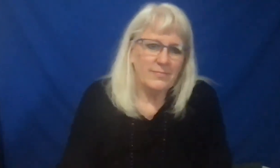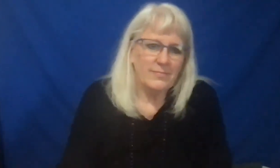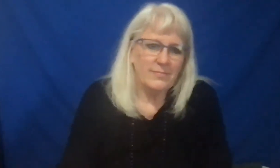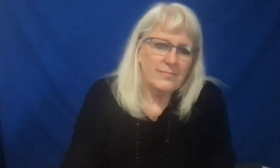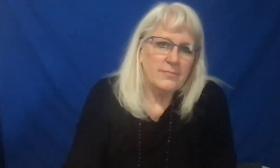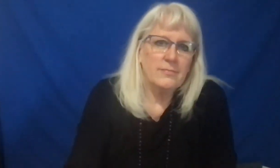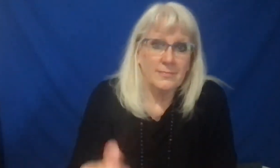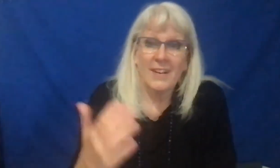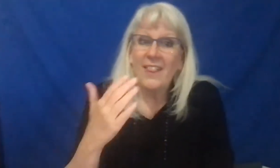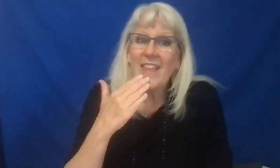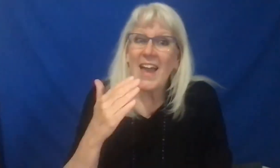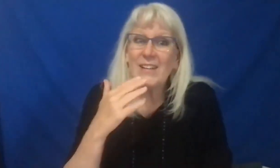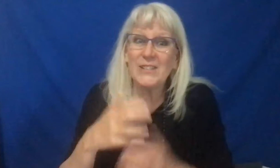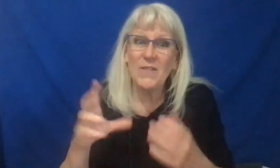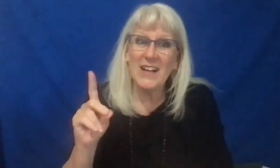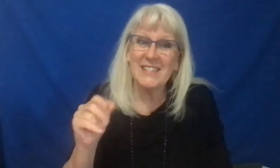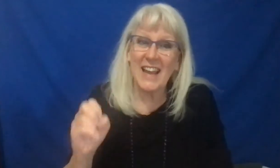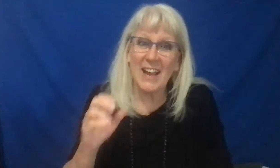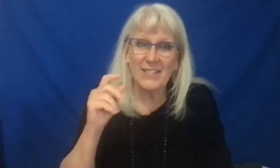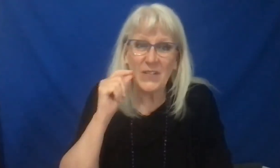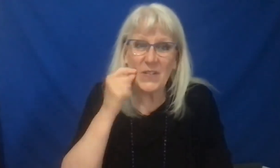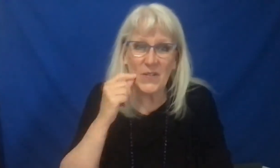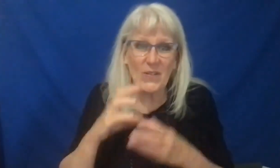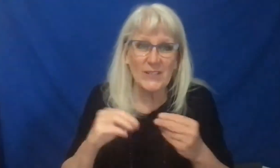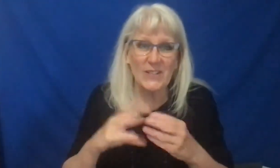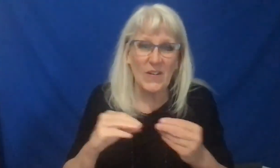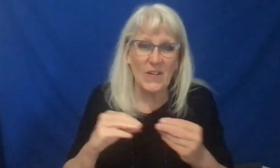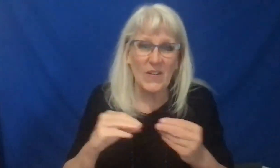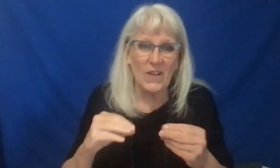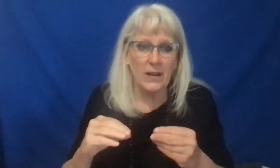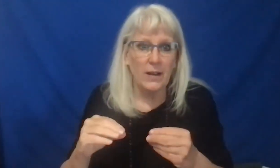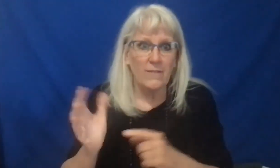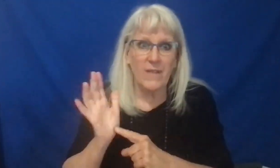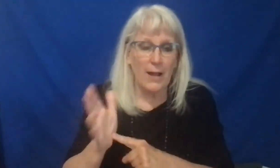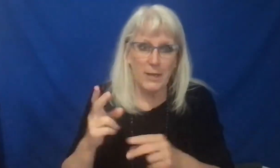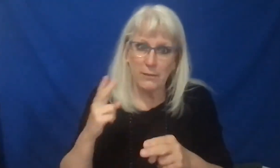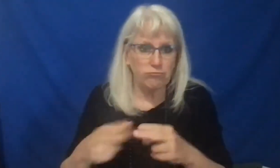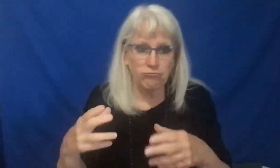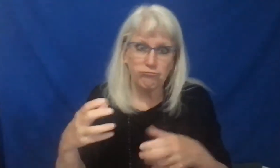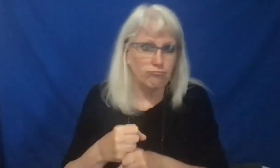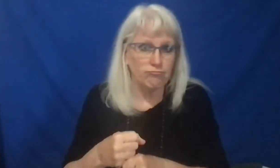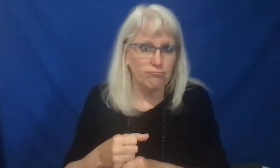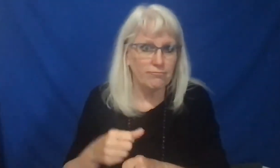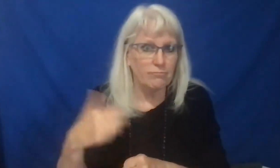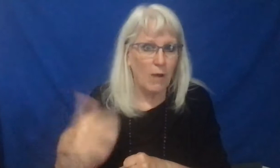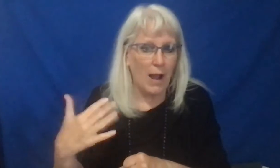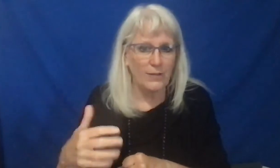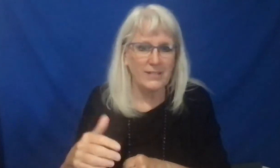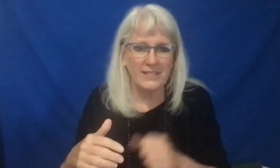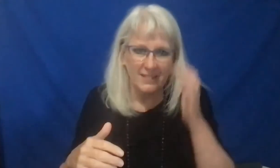Thank you so much, Dave. It was time to spare. That was impressive. All right. I would now like to introduce Julie